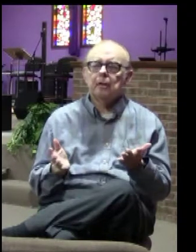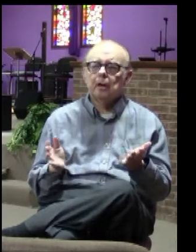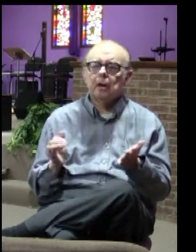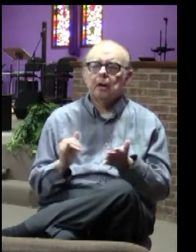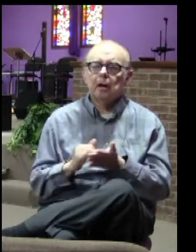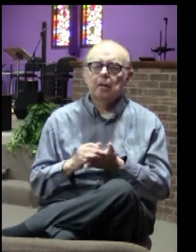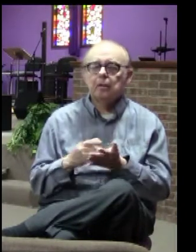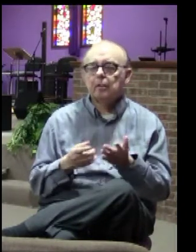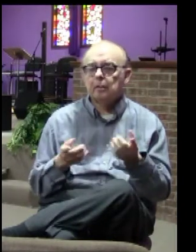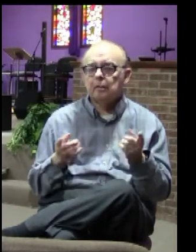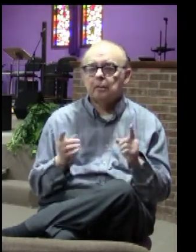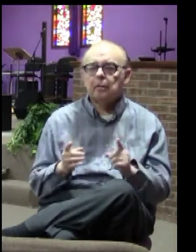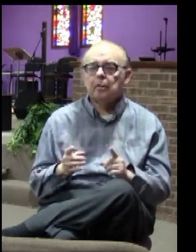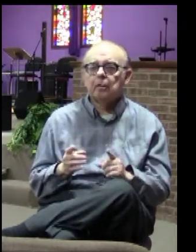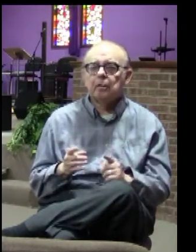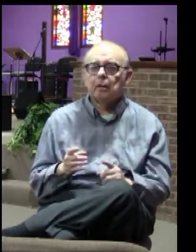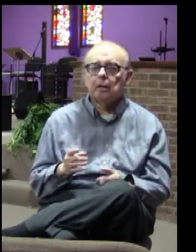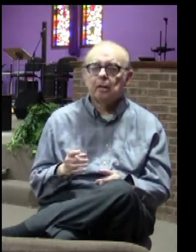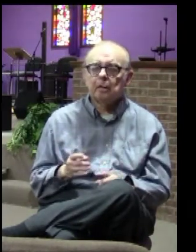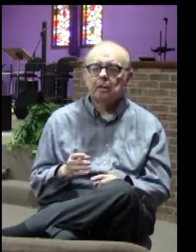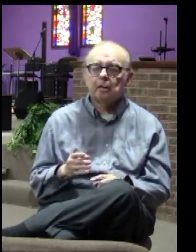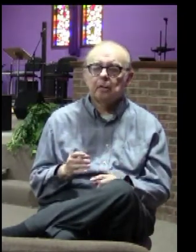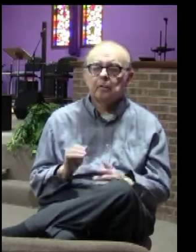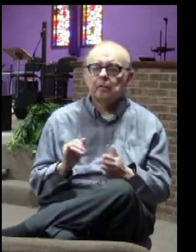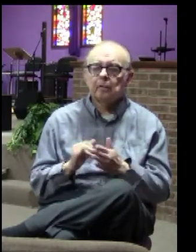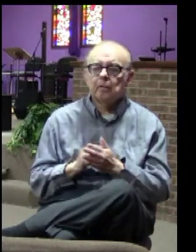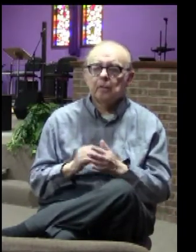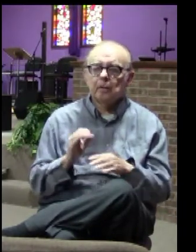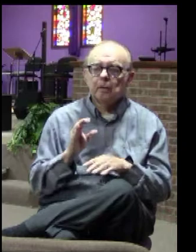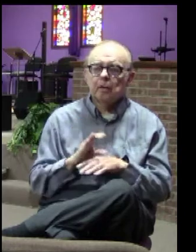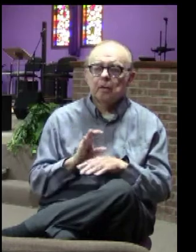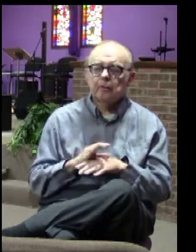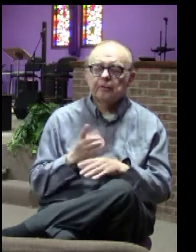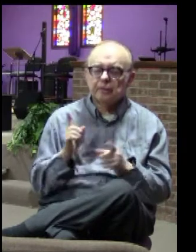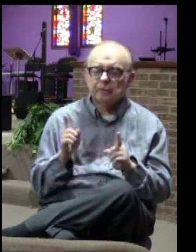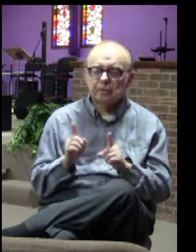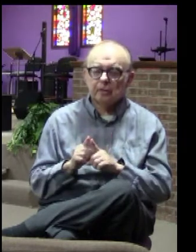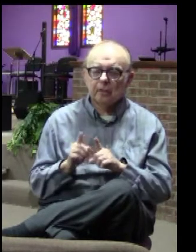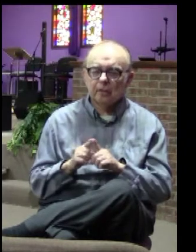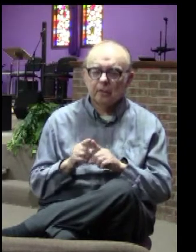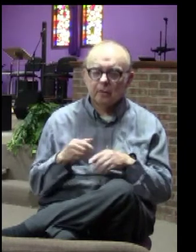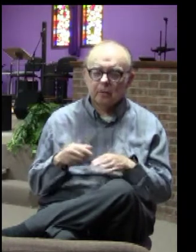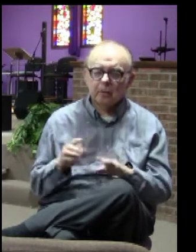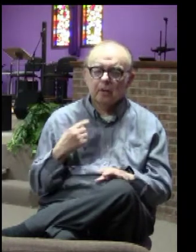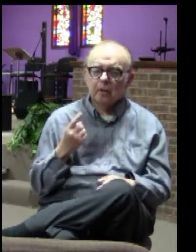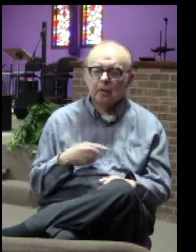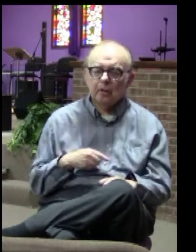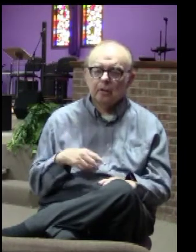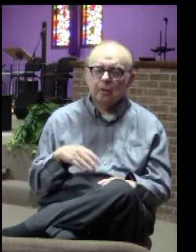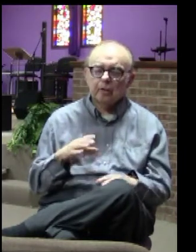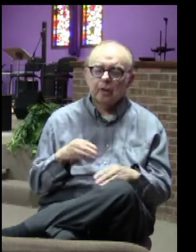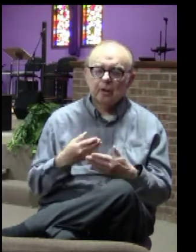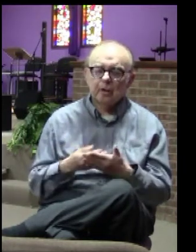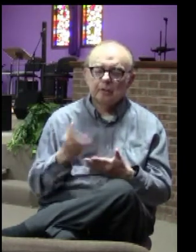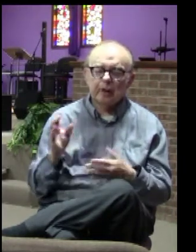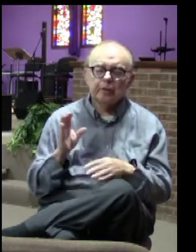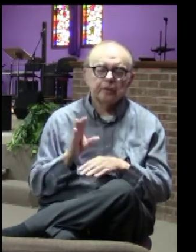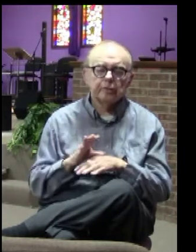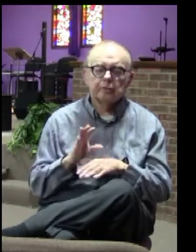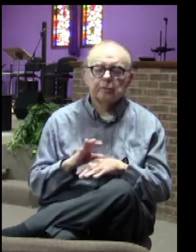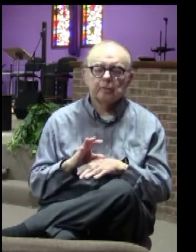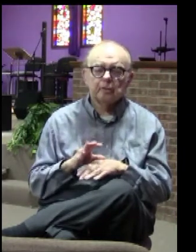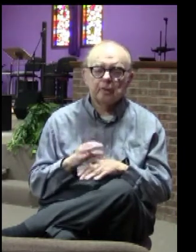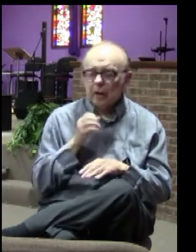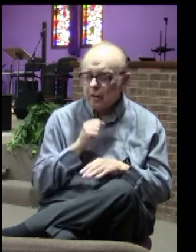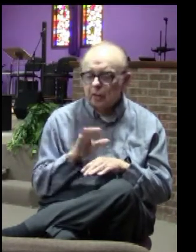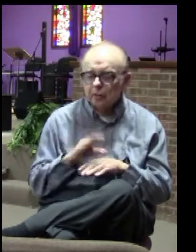that what ended up happening was that the church had agreed to allow us to buy the house, the church,